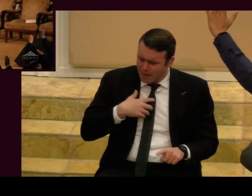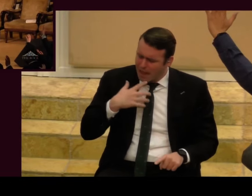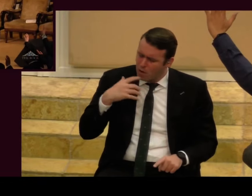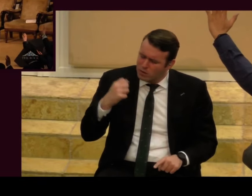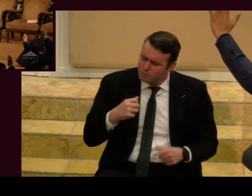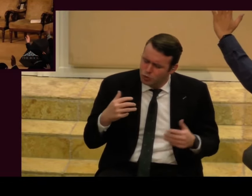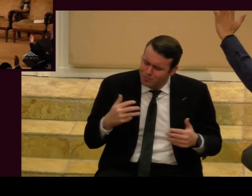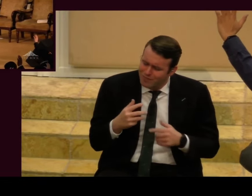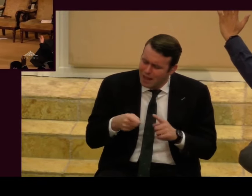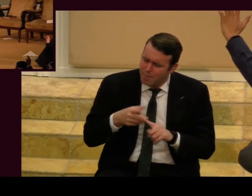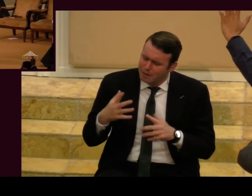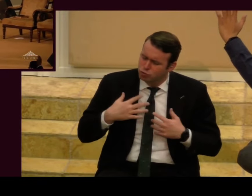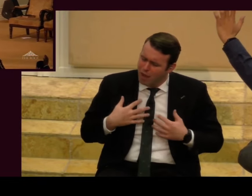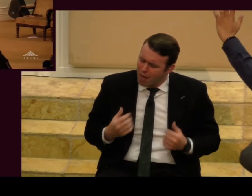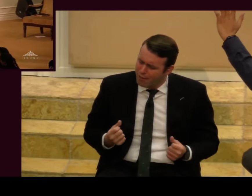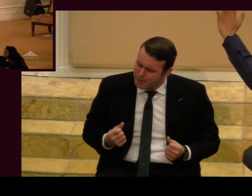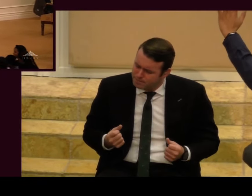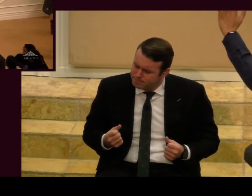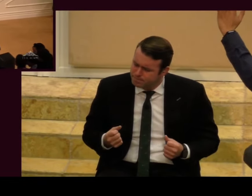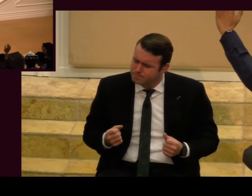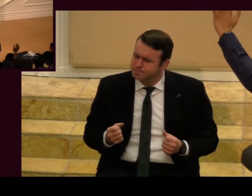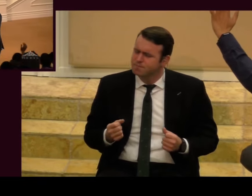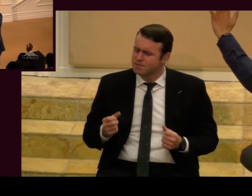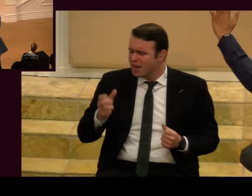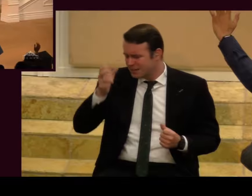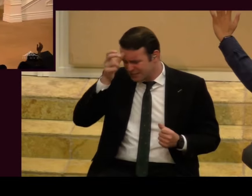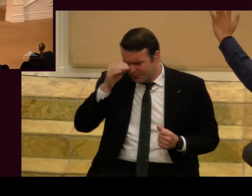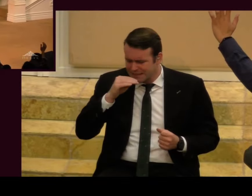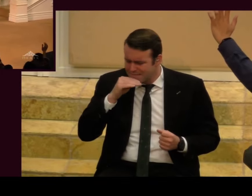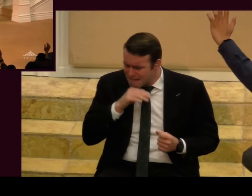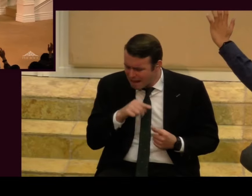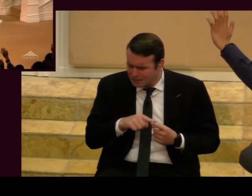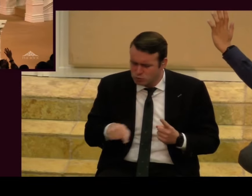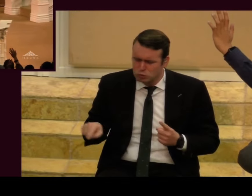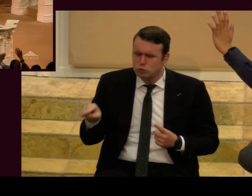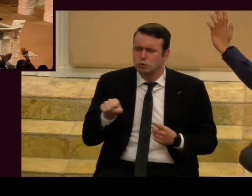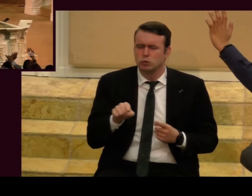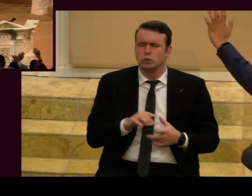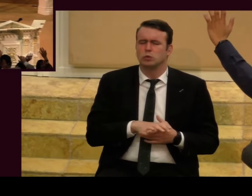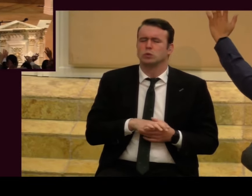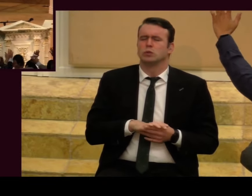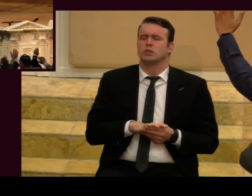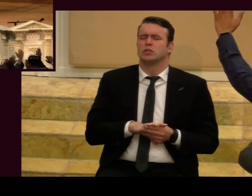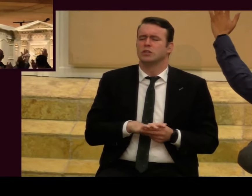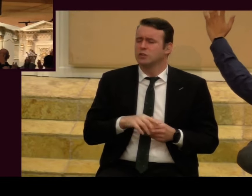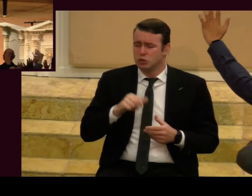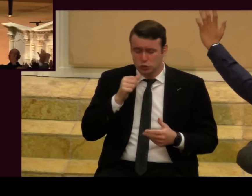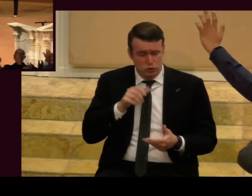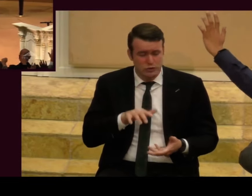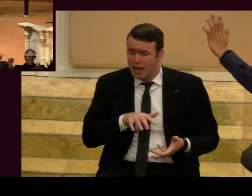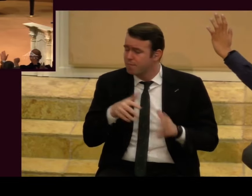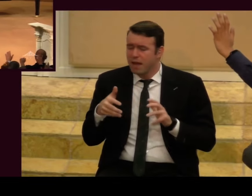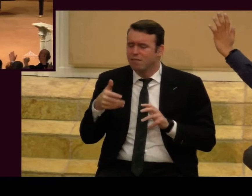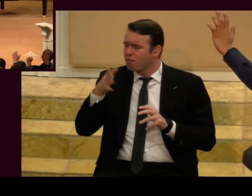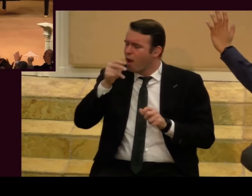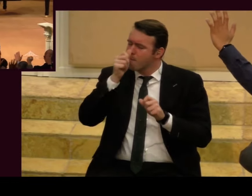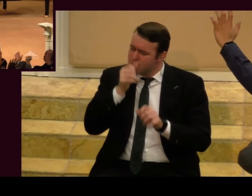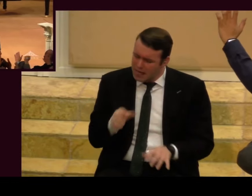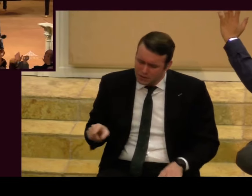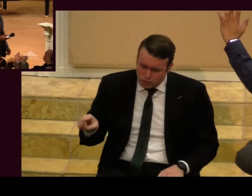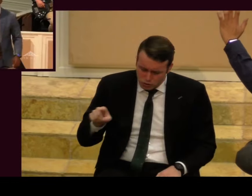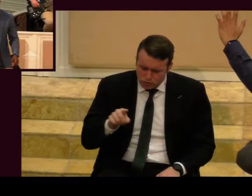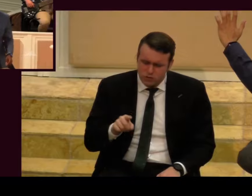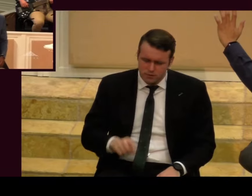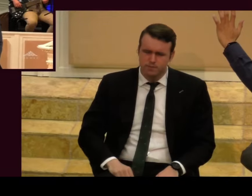I rebuke fear about your health. Come on, the devil's lying to you. You ain't messed up, you blessed up.